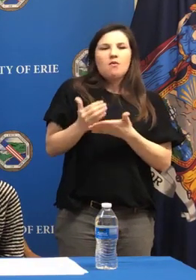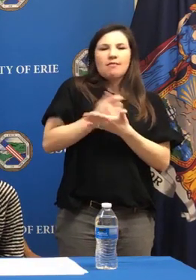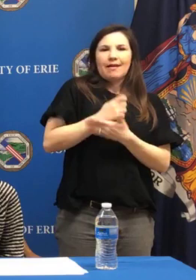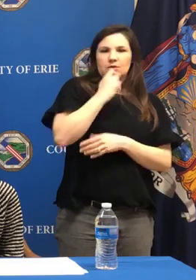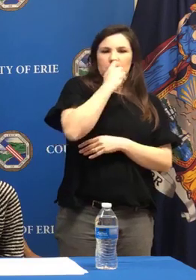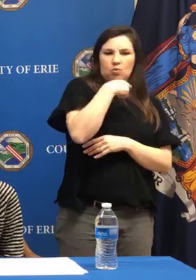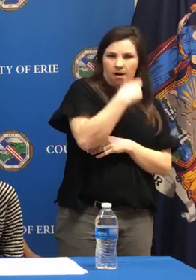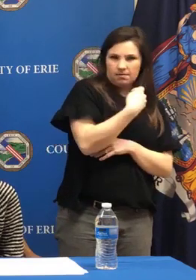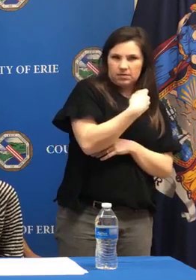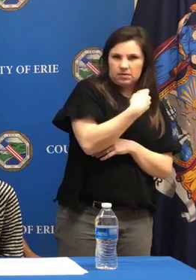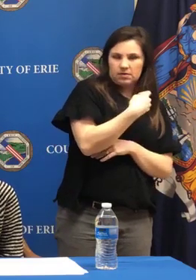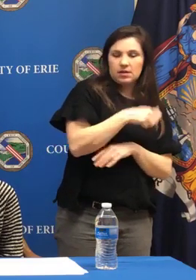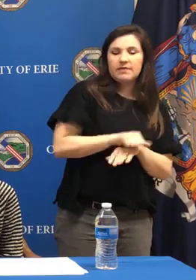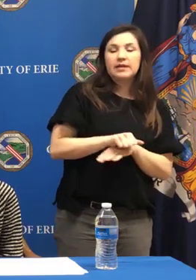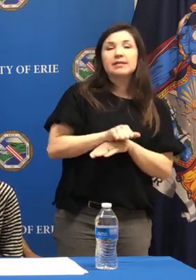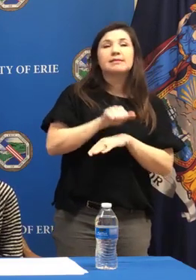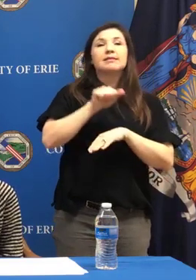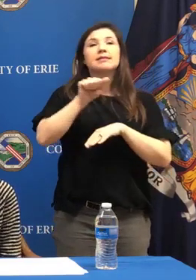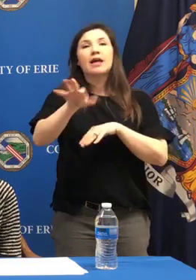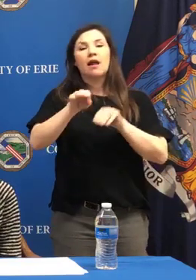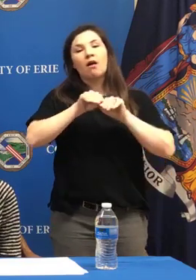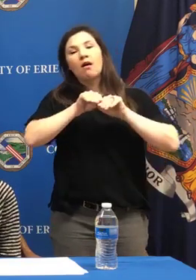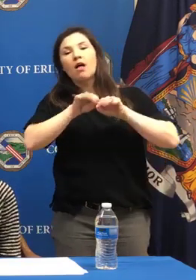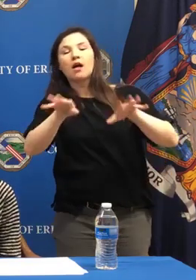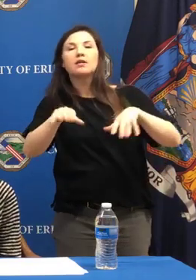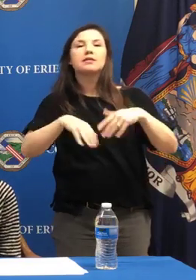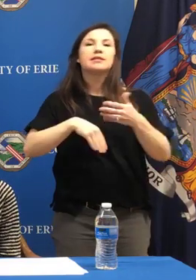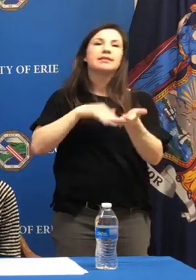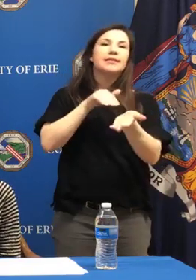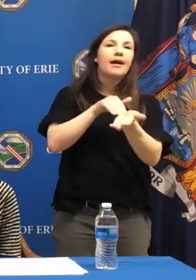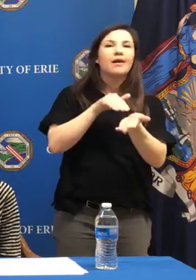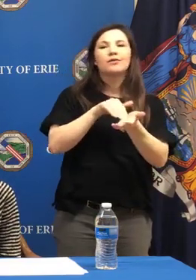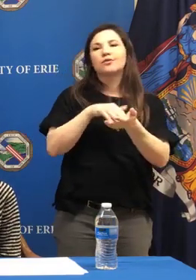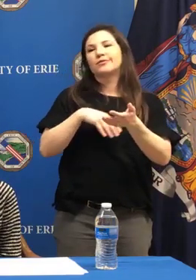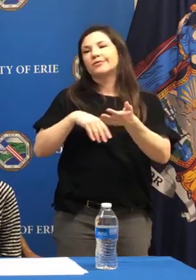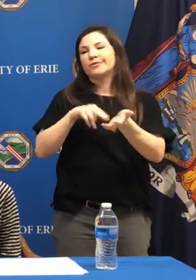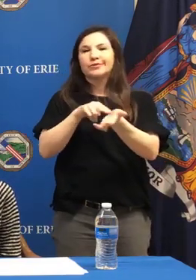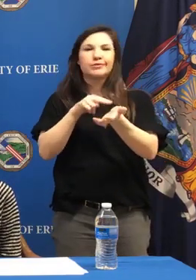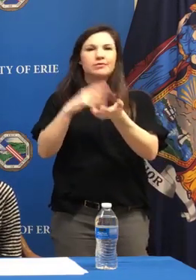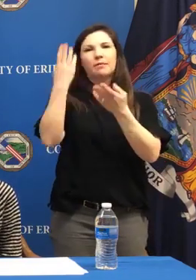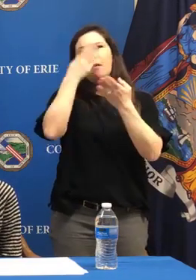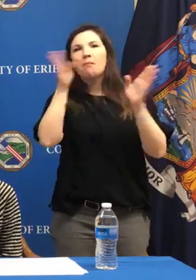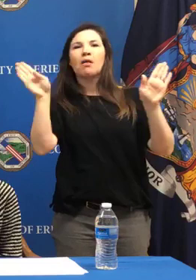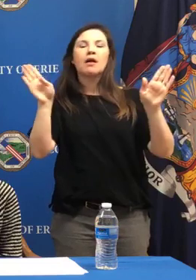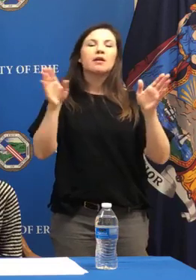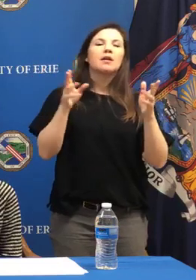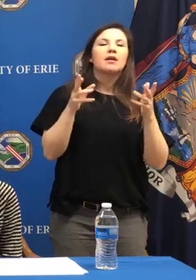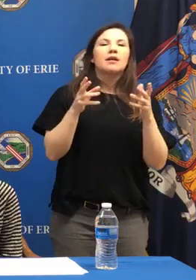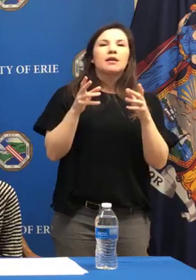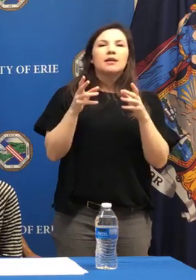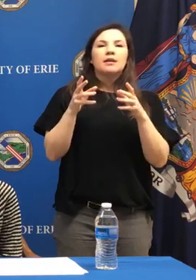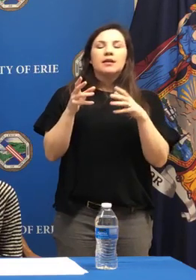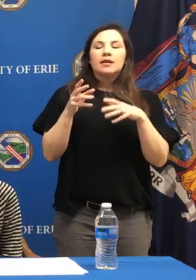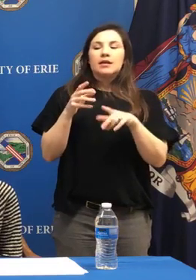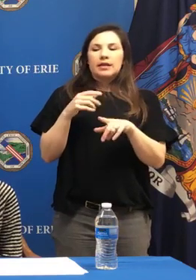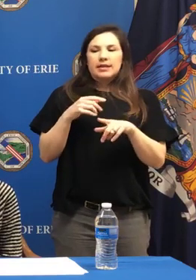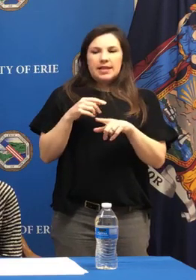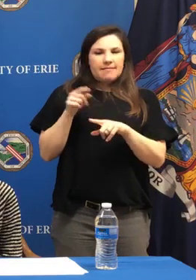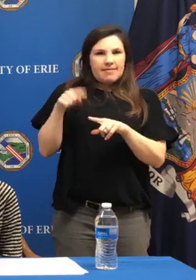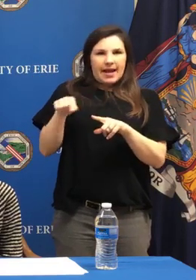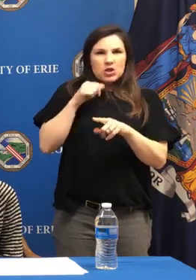the community. They've sent out notifications to healthcare providers and to the public that they don't have the